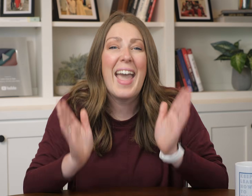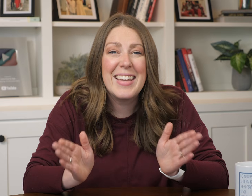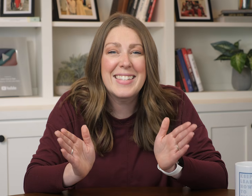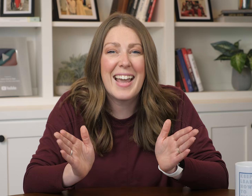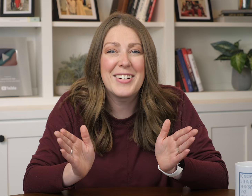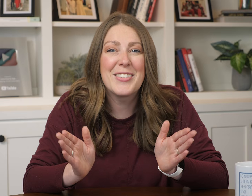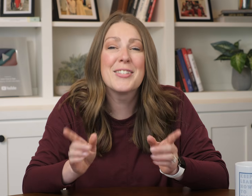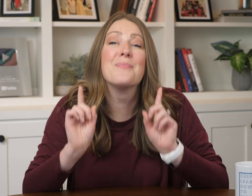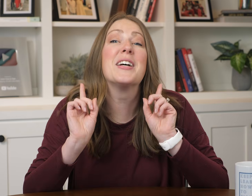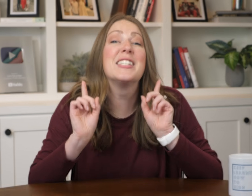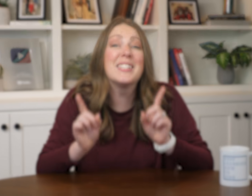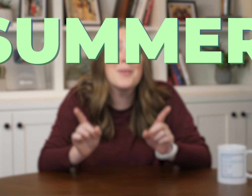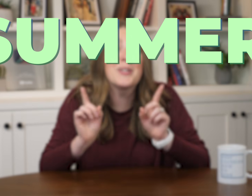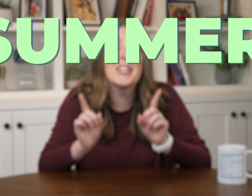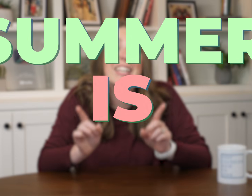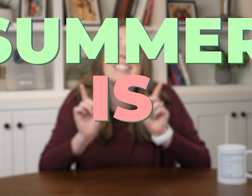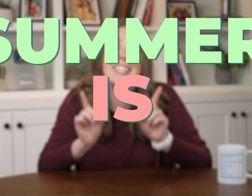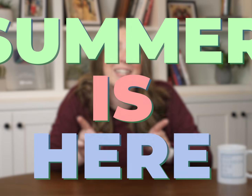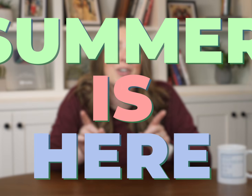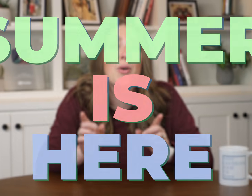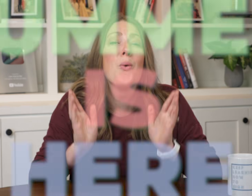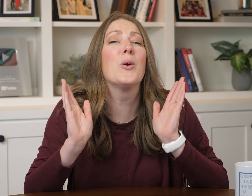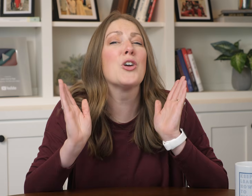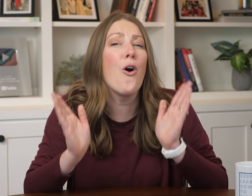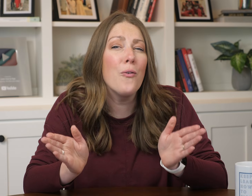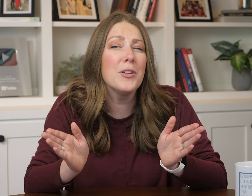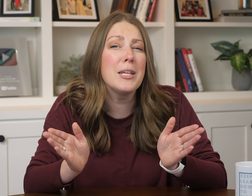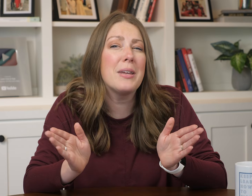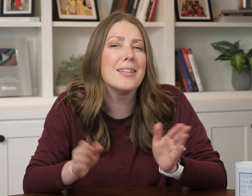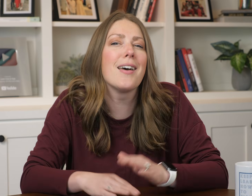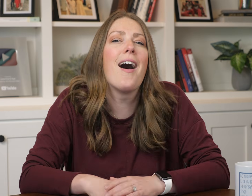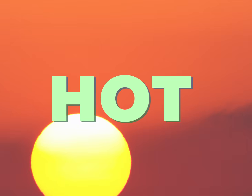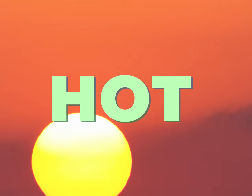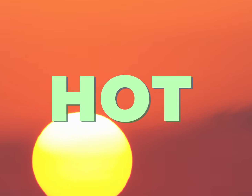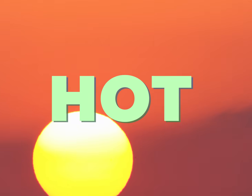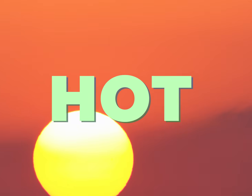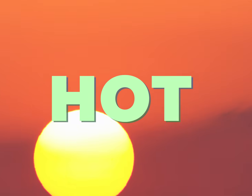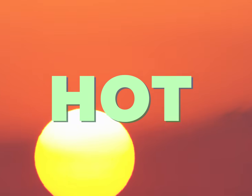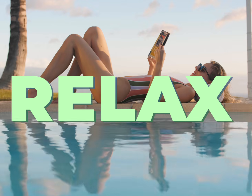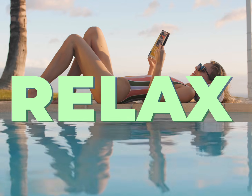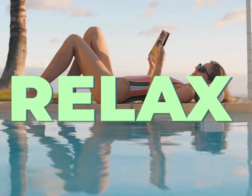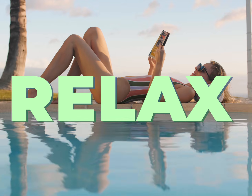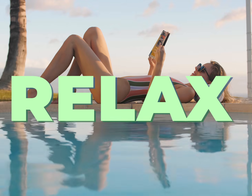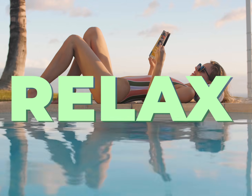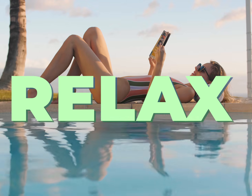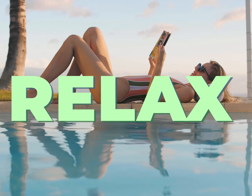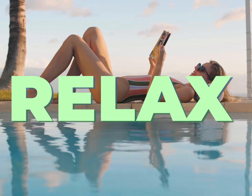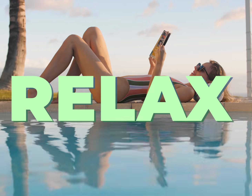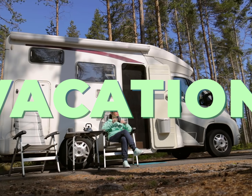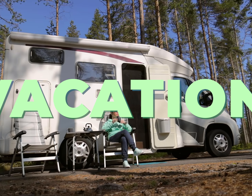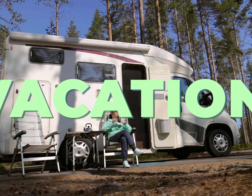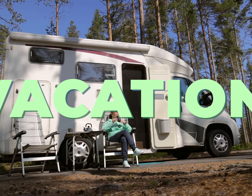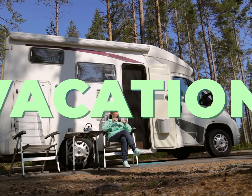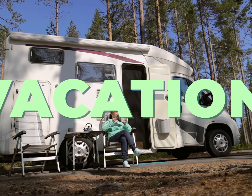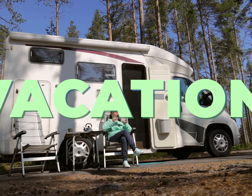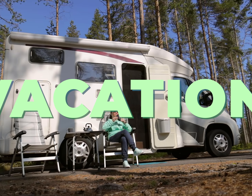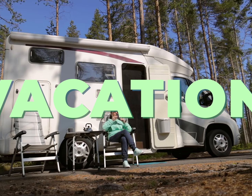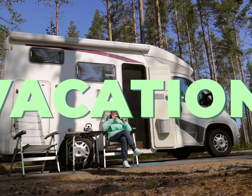Hey signers, summer is here, which hopefully means hot yet relaxing days by the pool, vacation time,